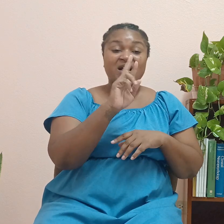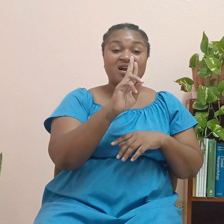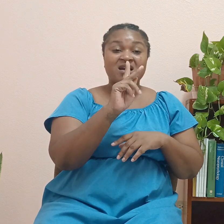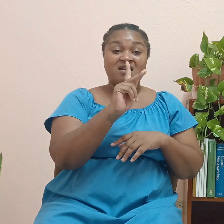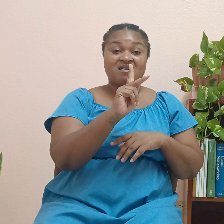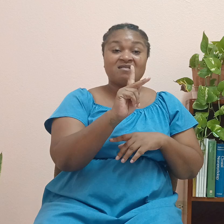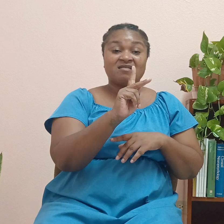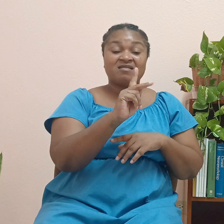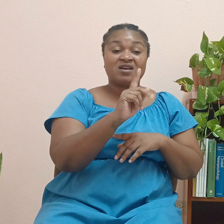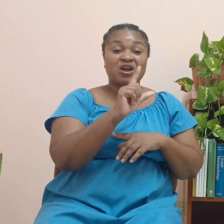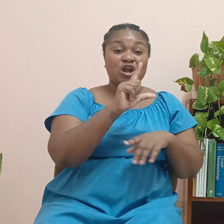Luke,